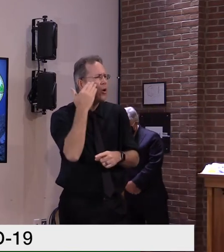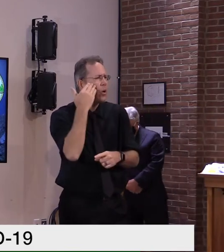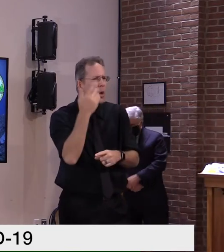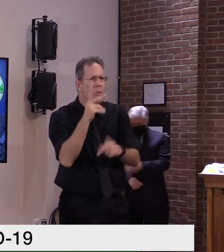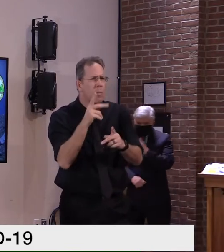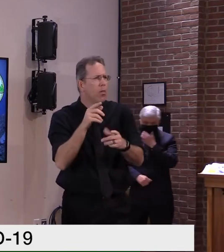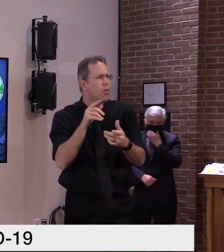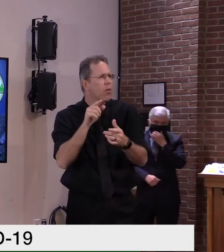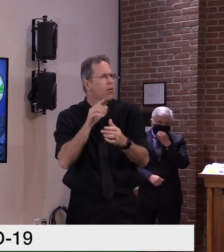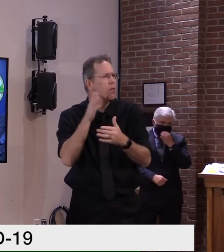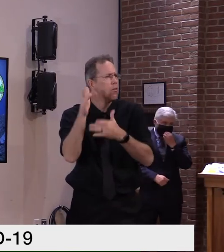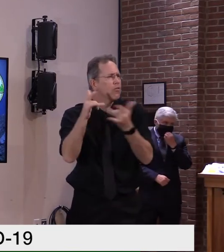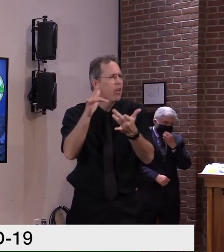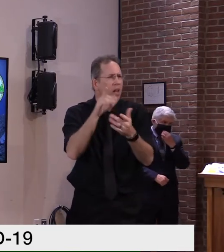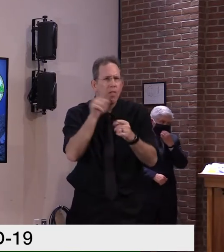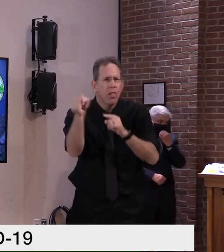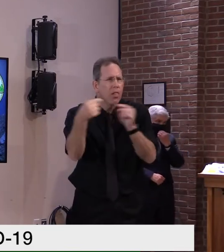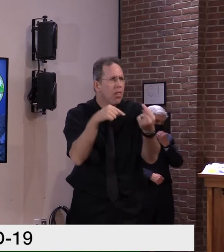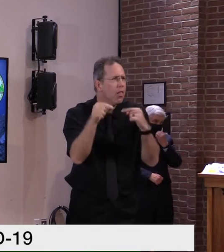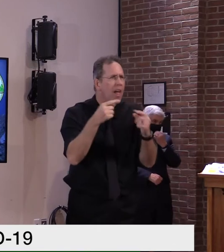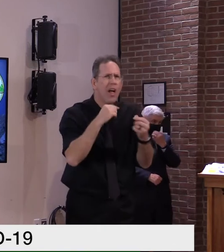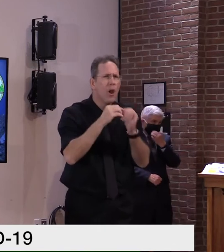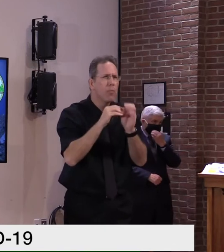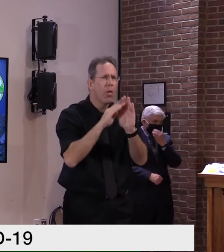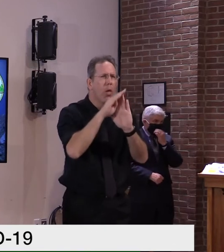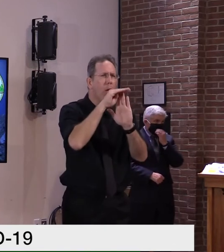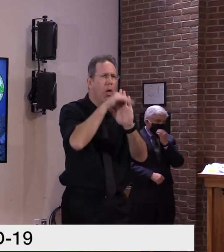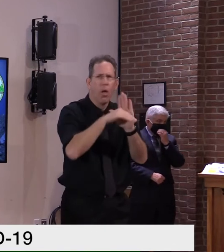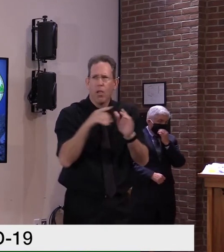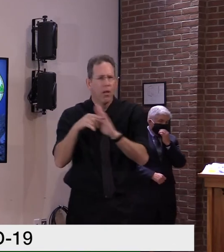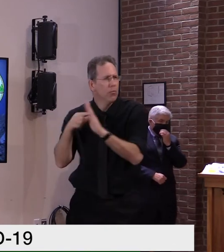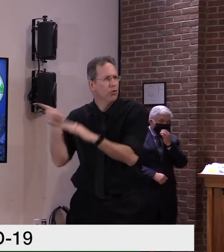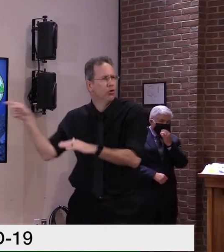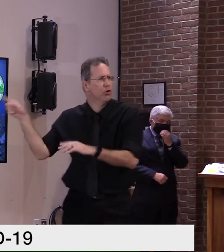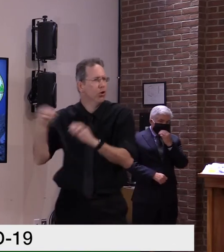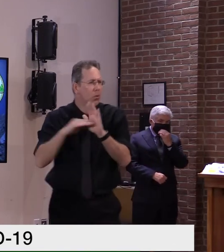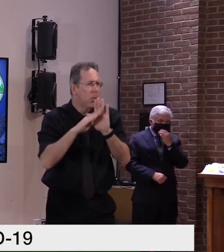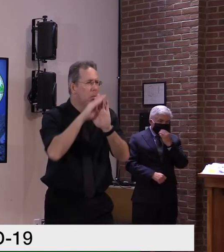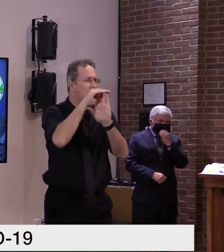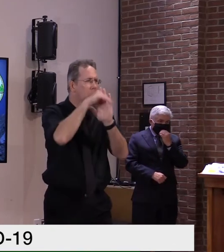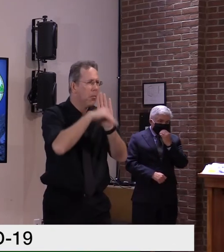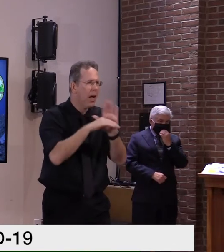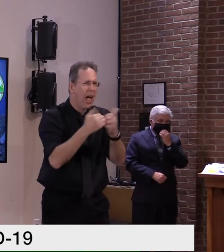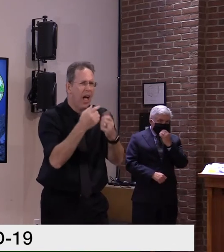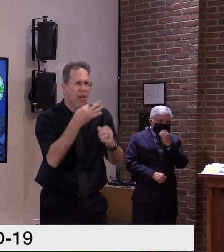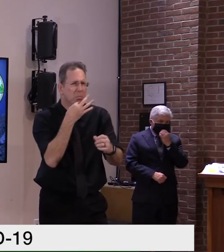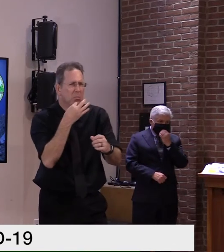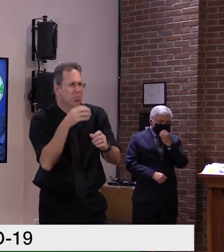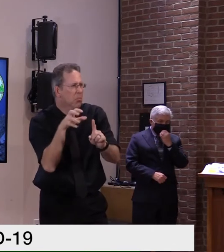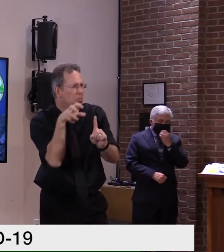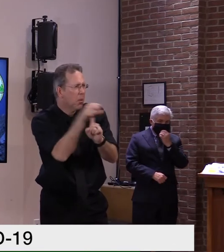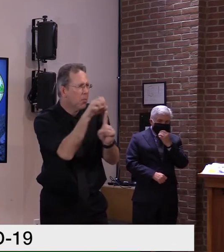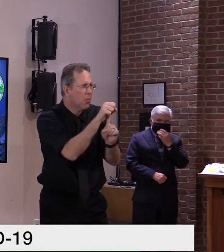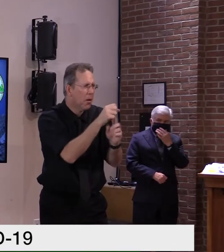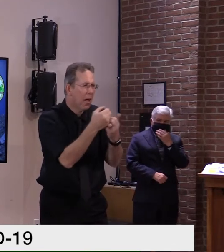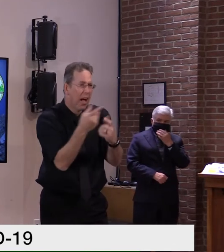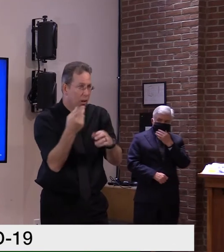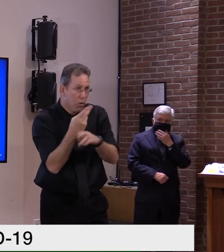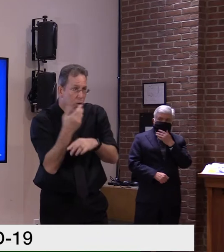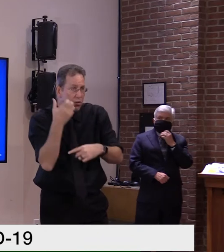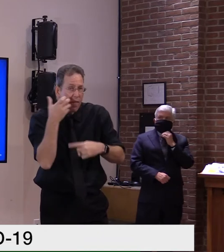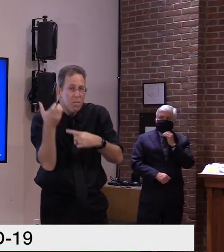down by specific percentages. Is this through cell phone tracking, or how do you know